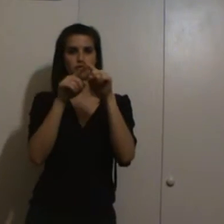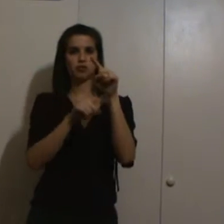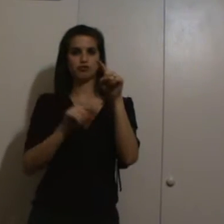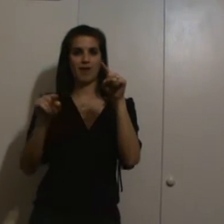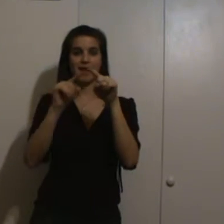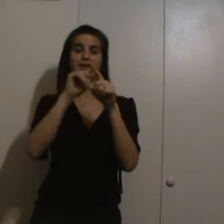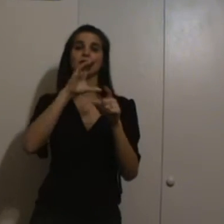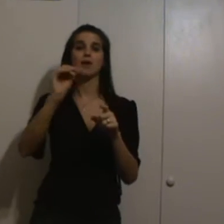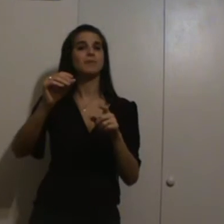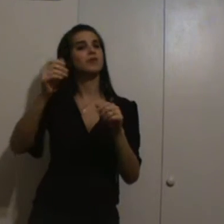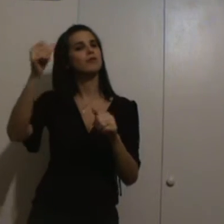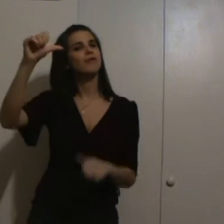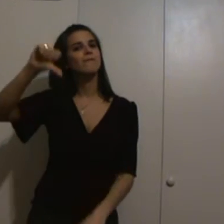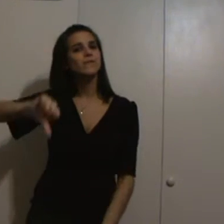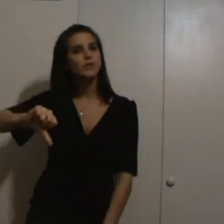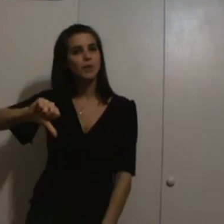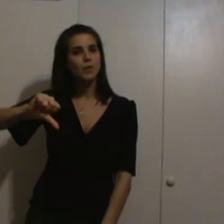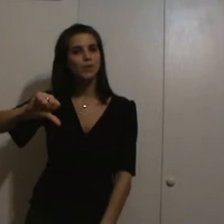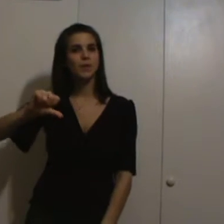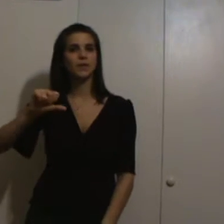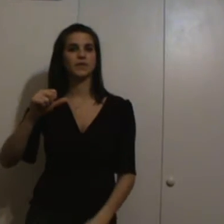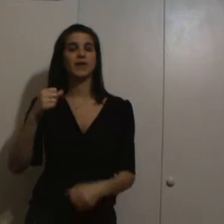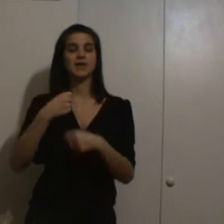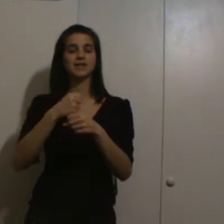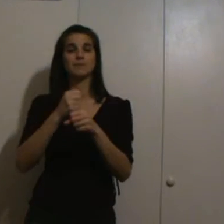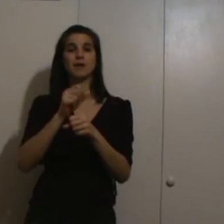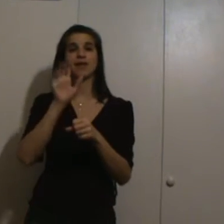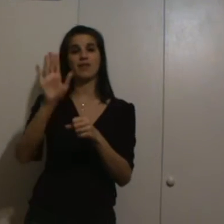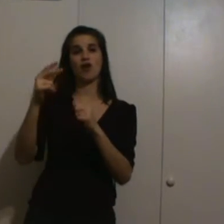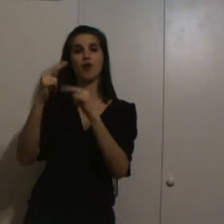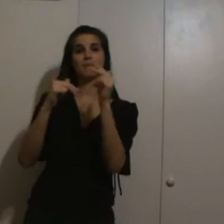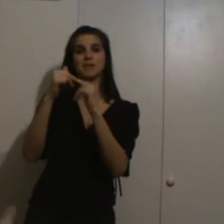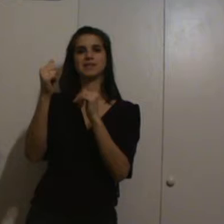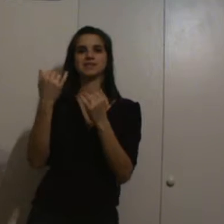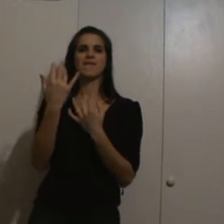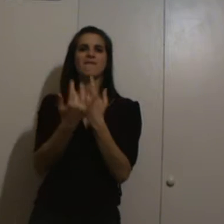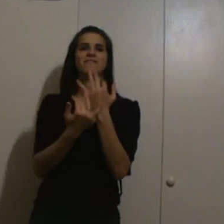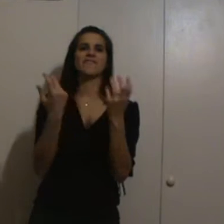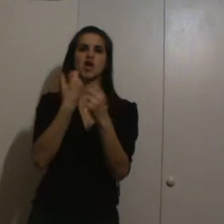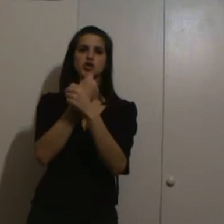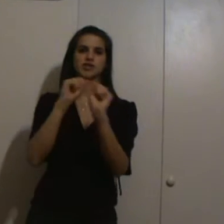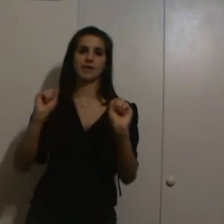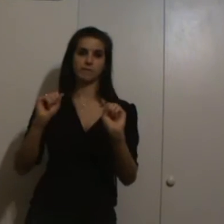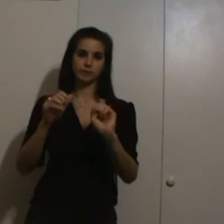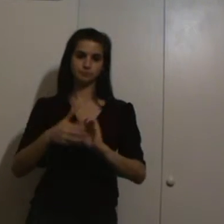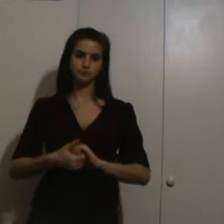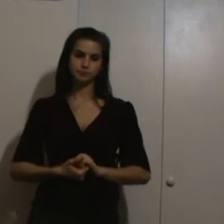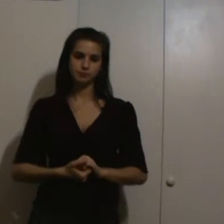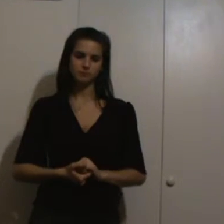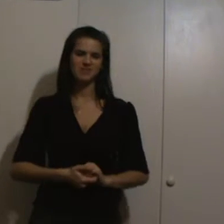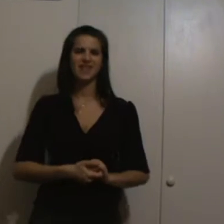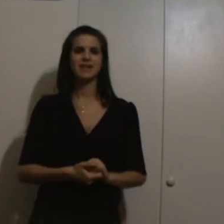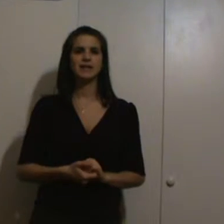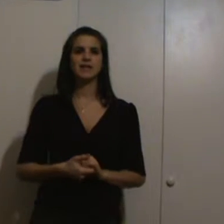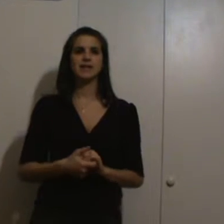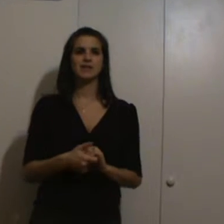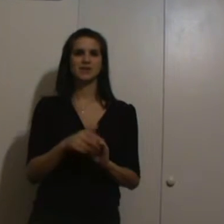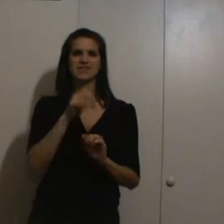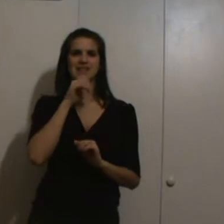which were, of course, or should have been, fire safe. It wasn't uncommon for the average person to work 56